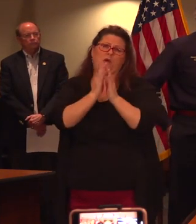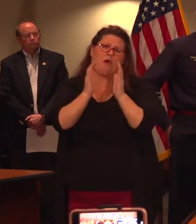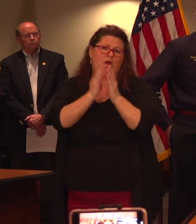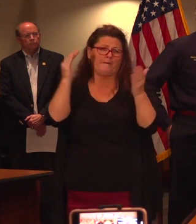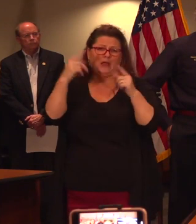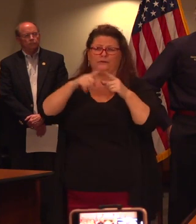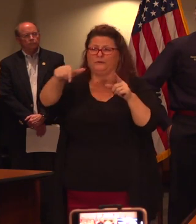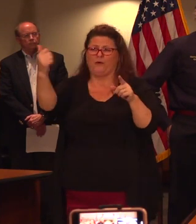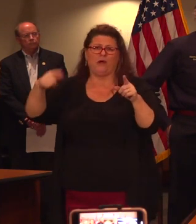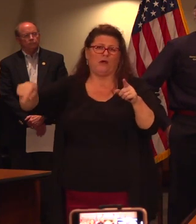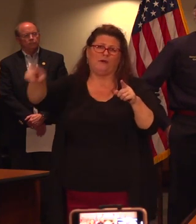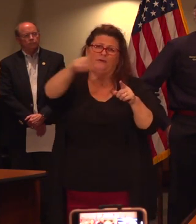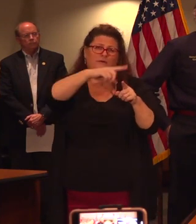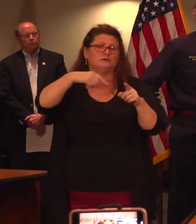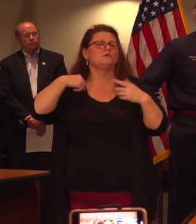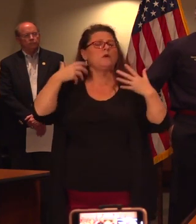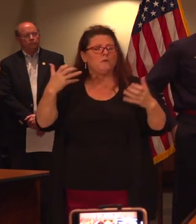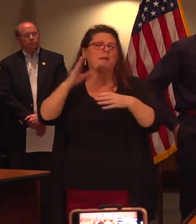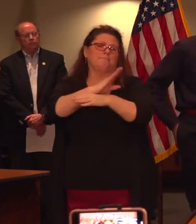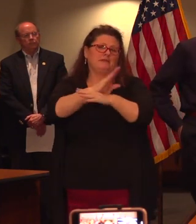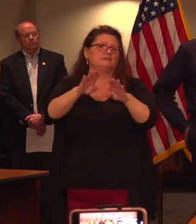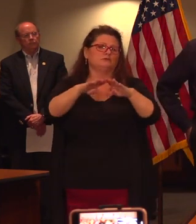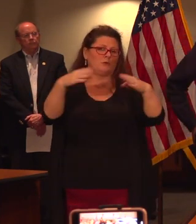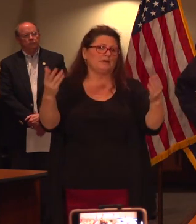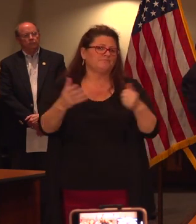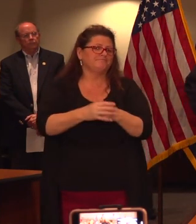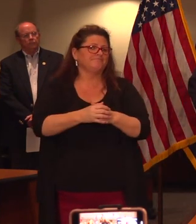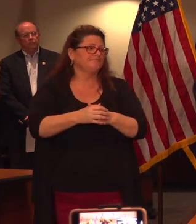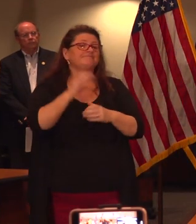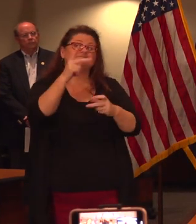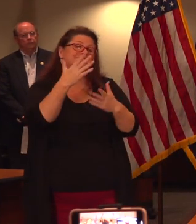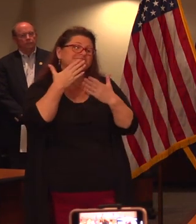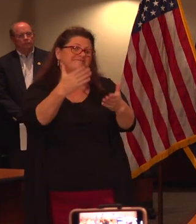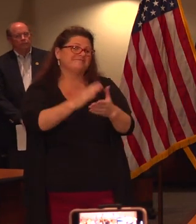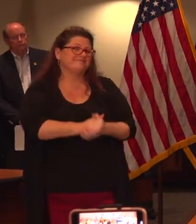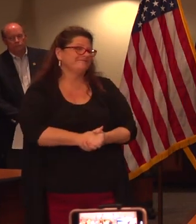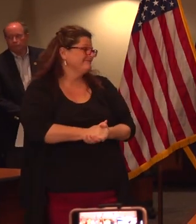and we'll open up our businesses and get back to work. Thank you, Governor. Thank you very much.